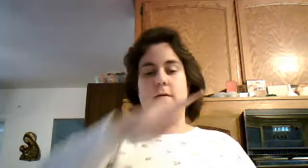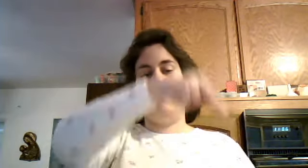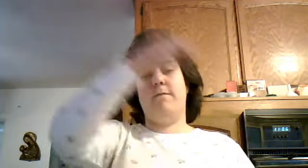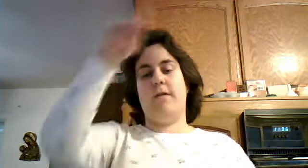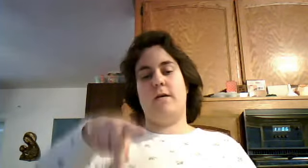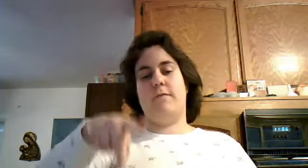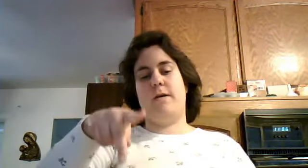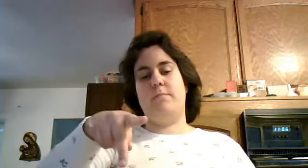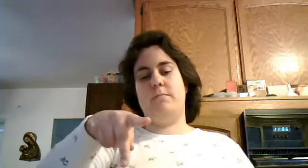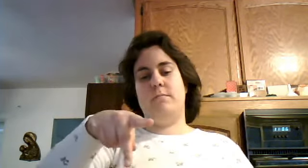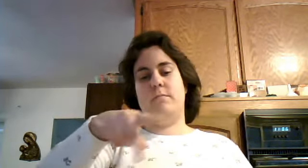Philadelphia.